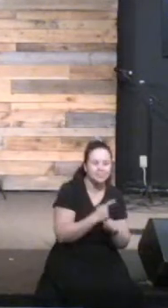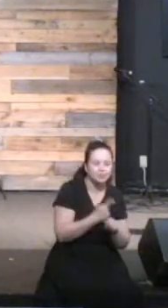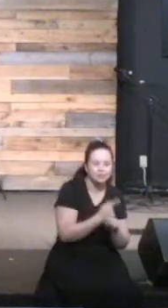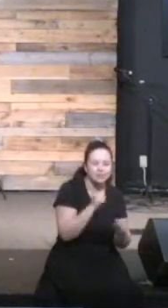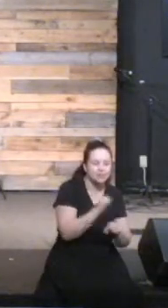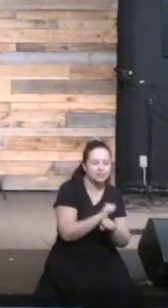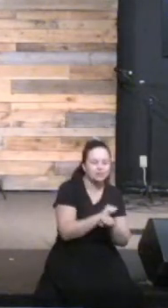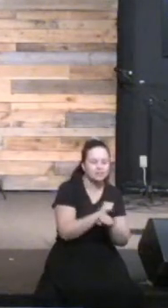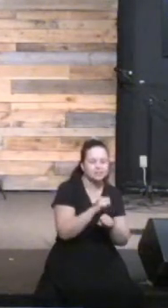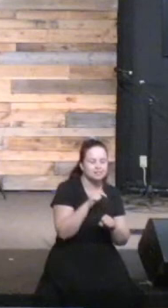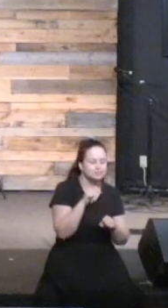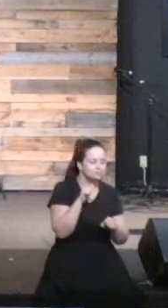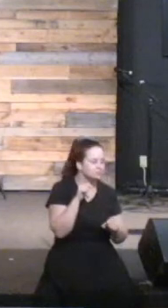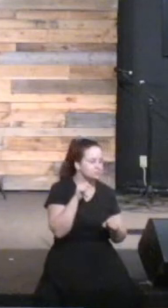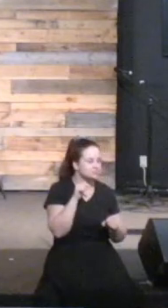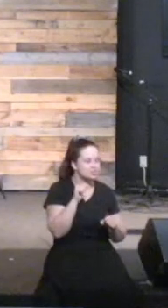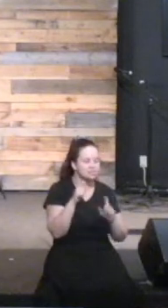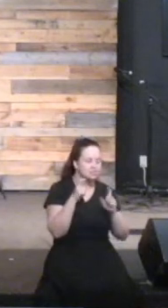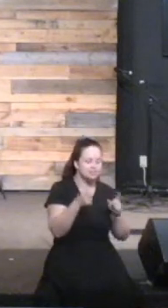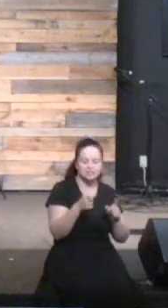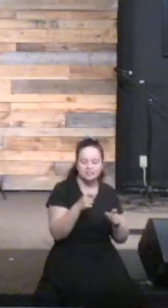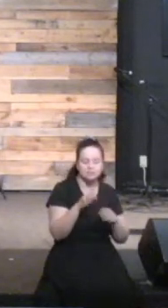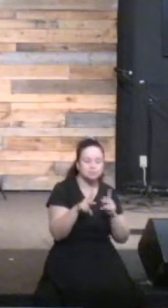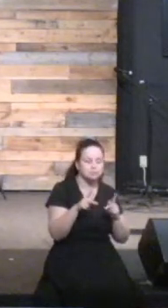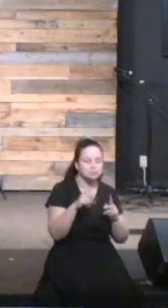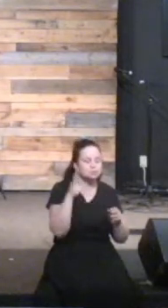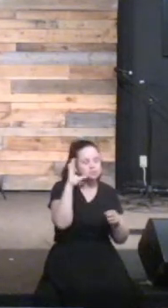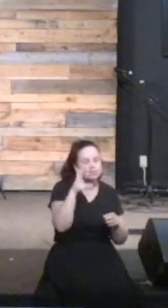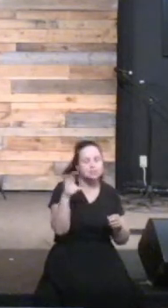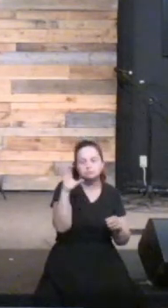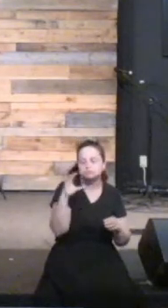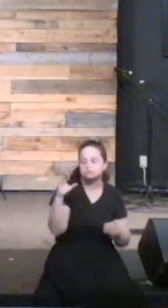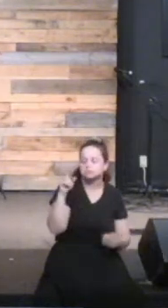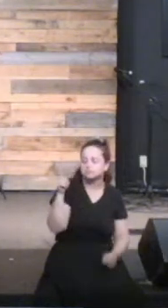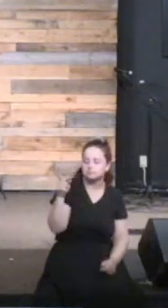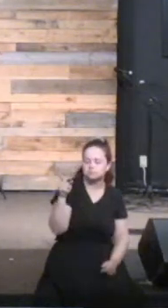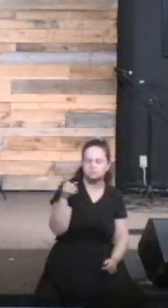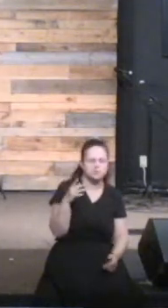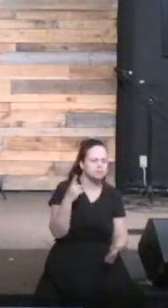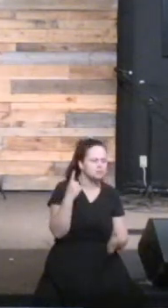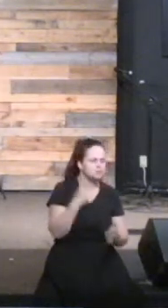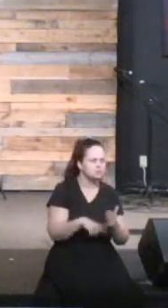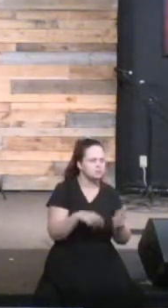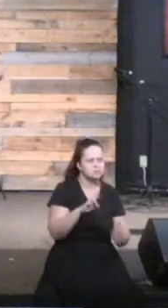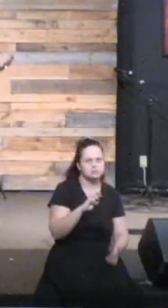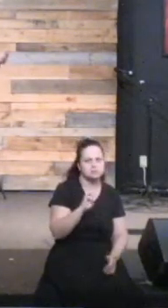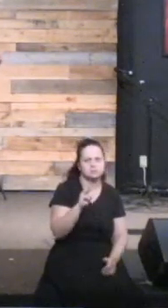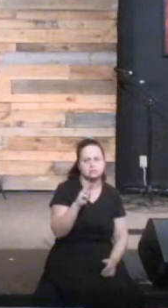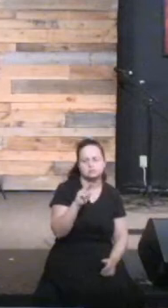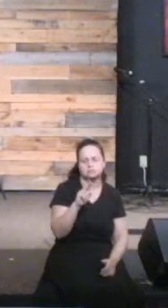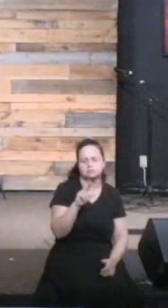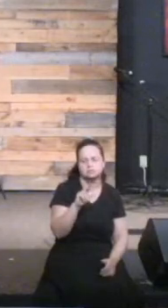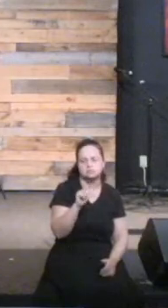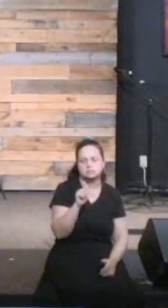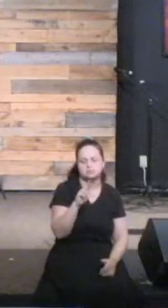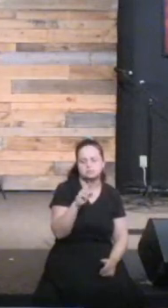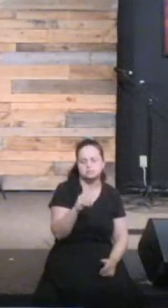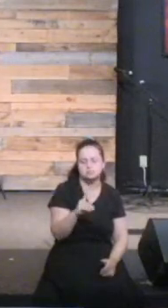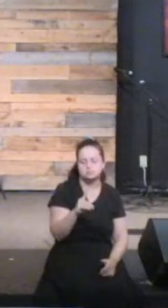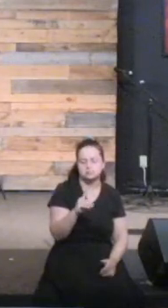rewards those who honestly see comes but what's the reward next slide Genesis 15